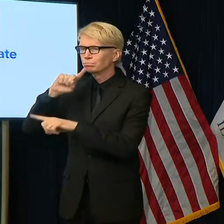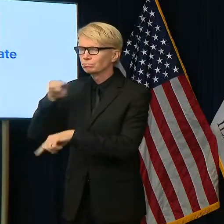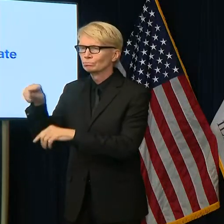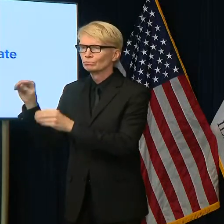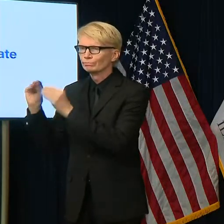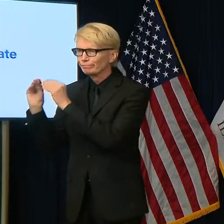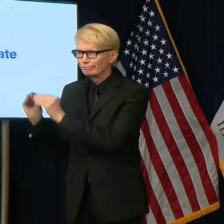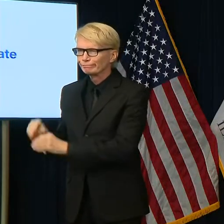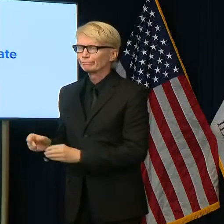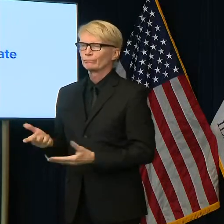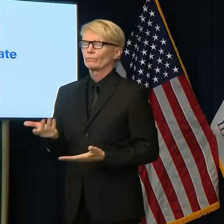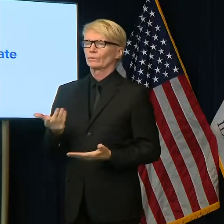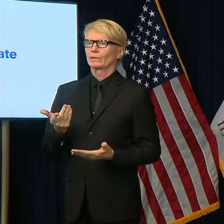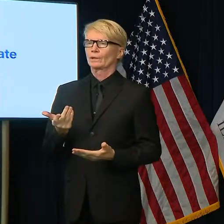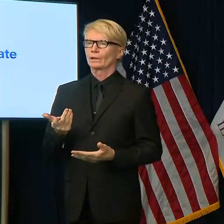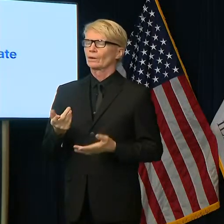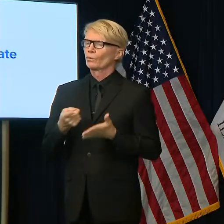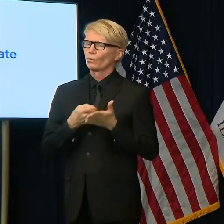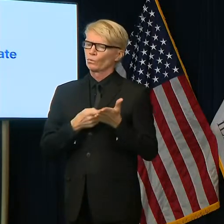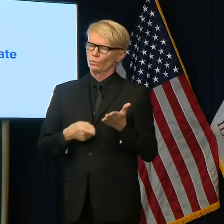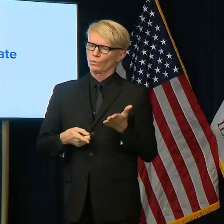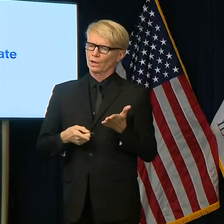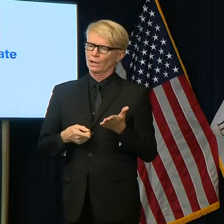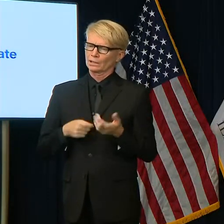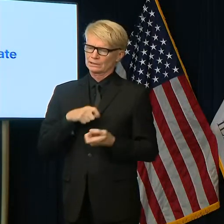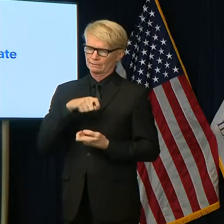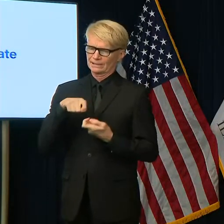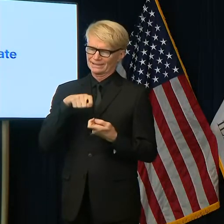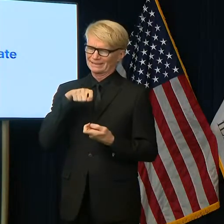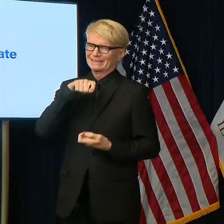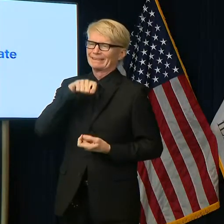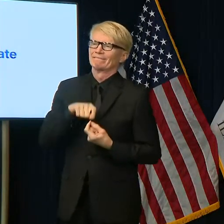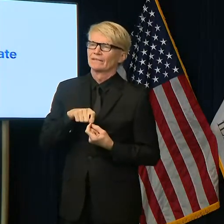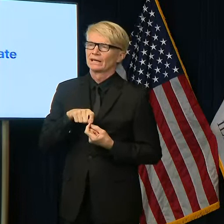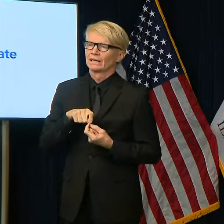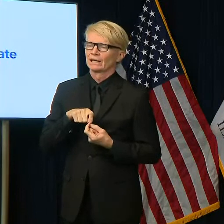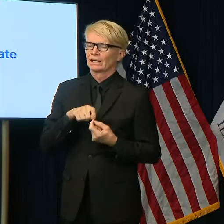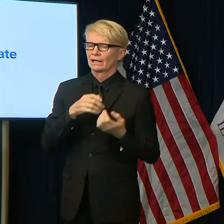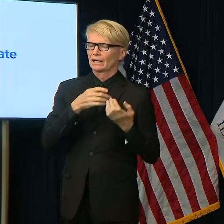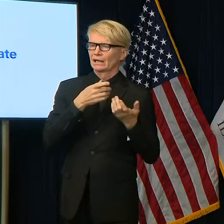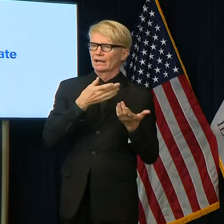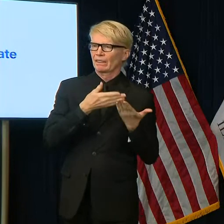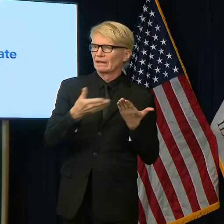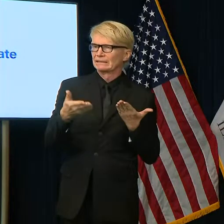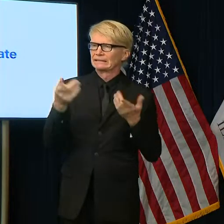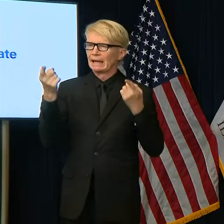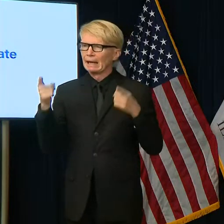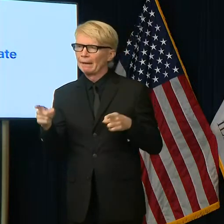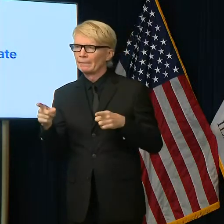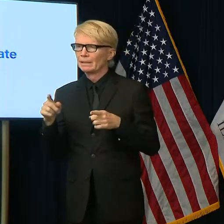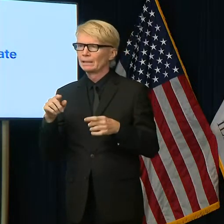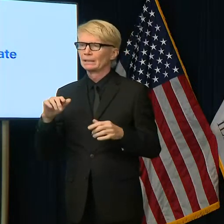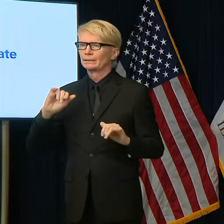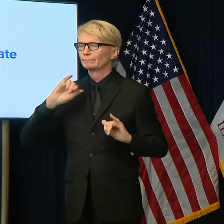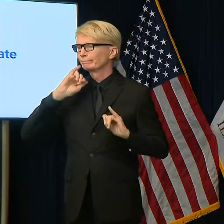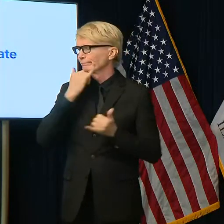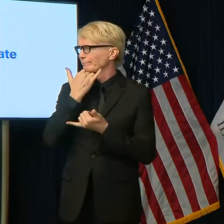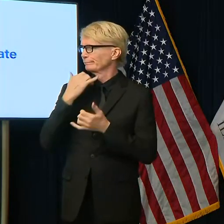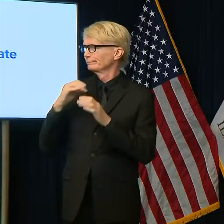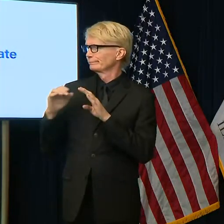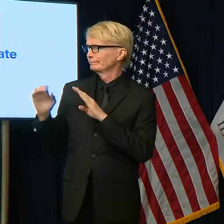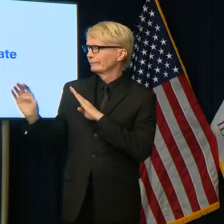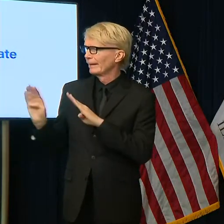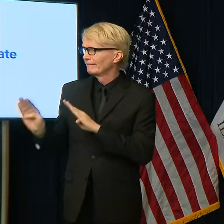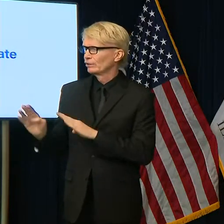specific instances it was a result of specific incidences of mismanagement or wrongdoing, or was this